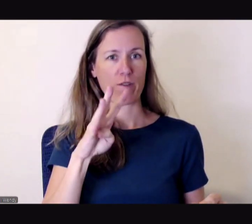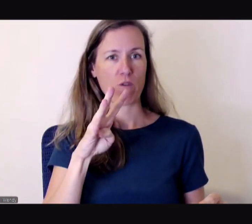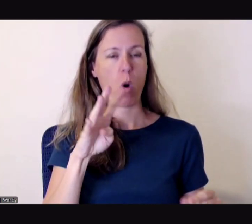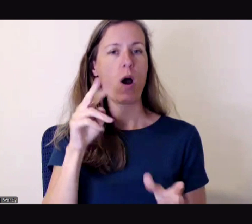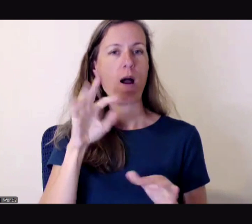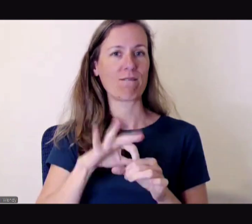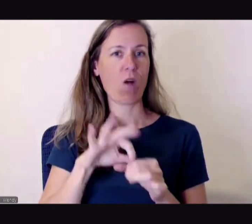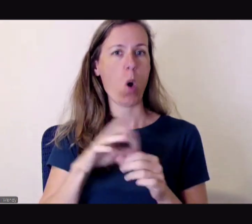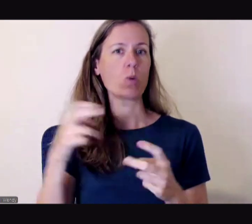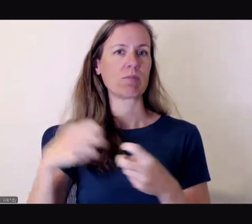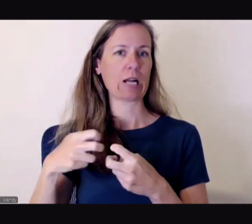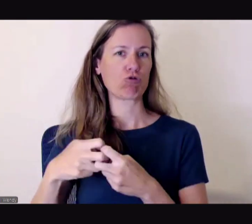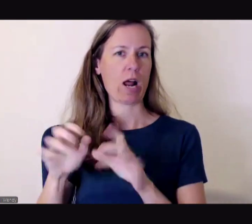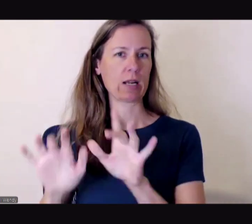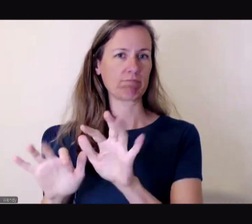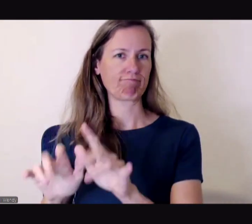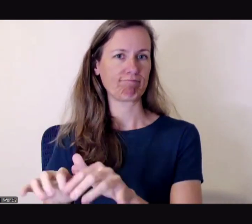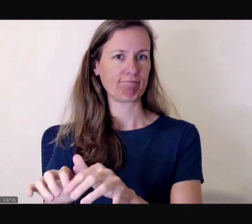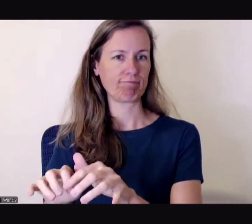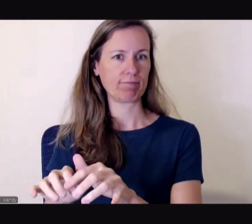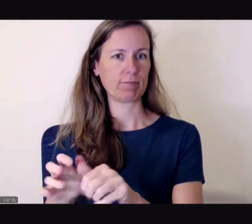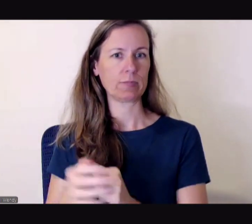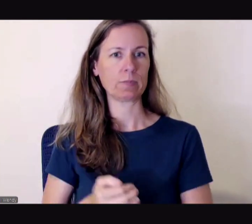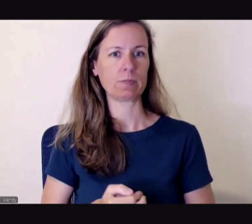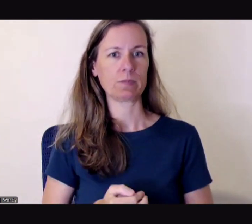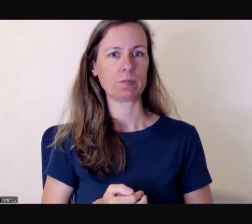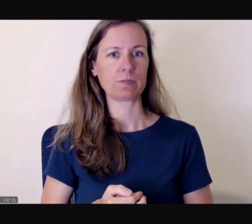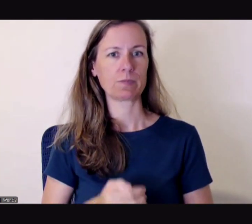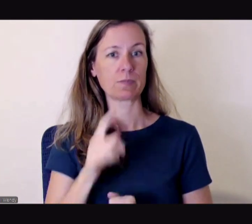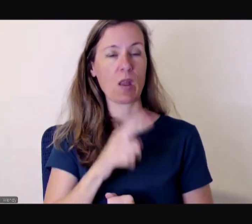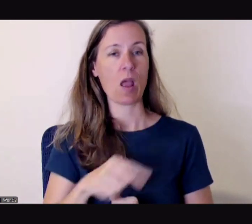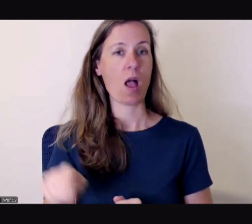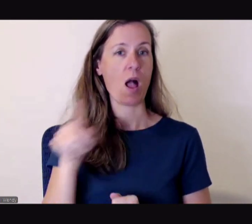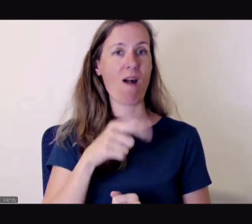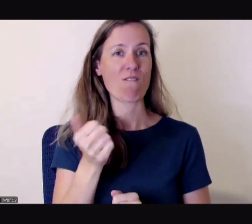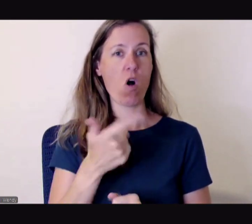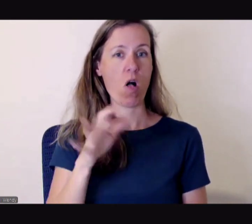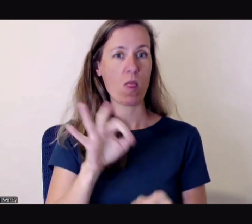Of all those ballots cast, 75 were by Town of Cheverly